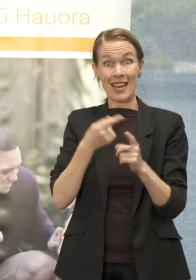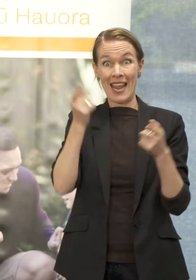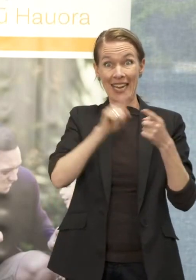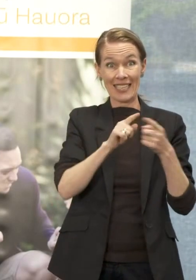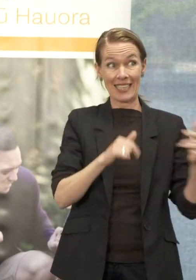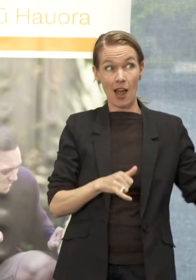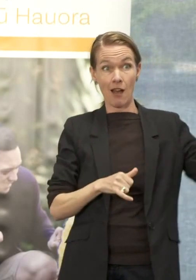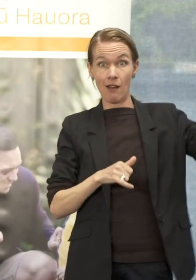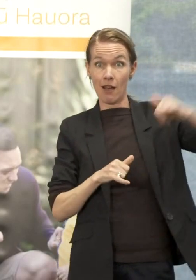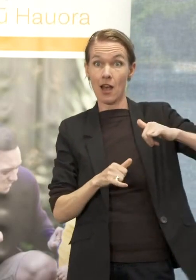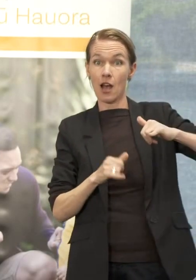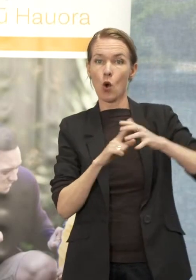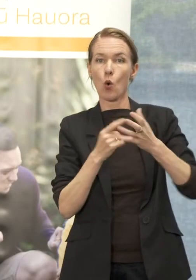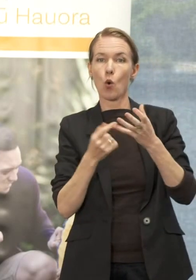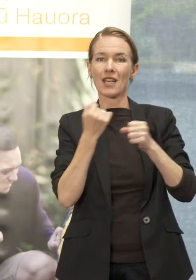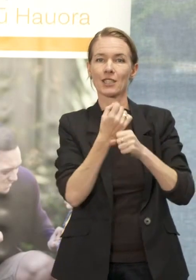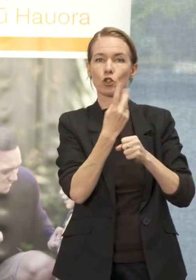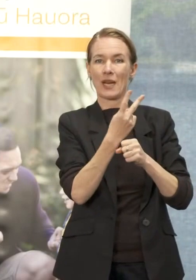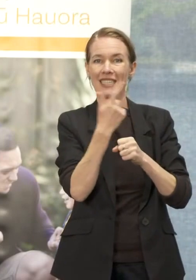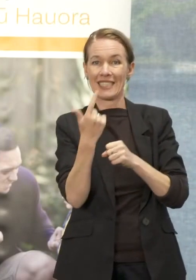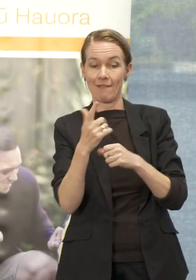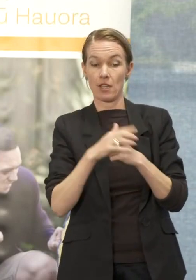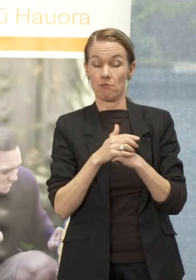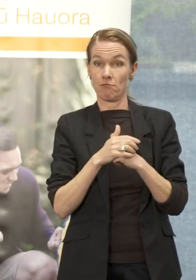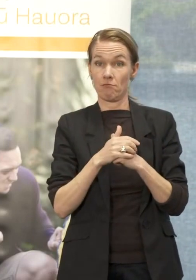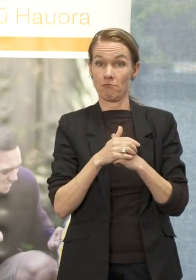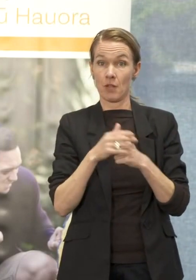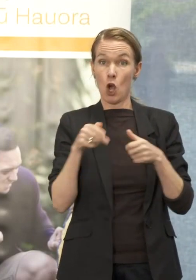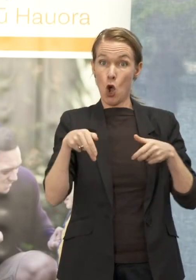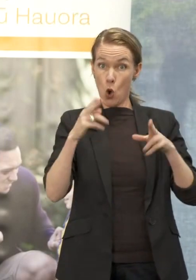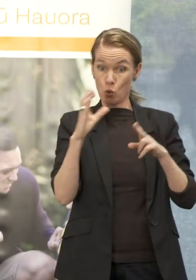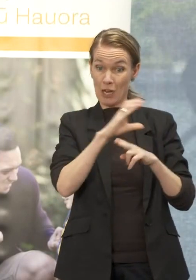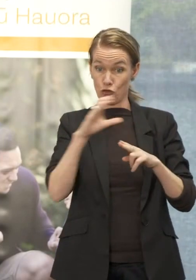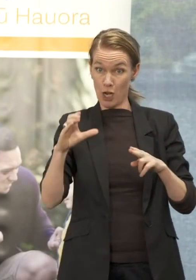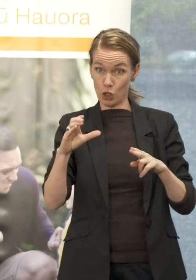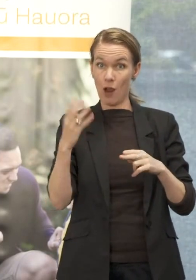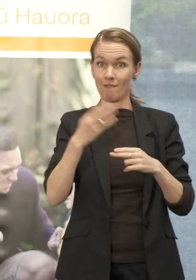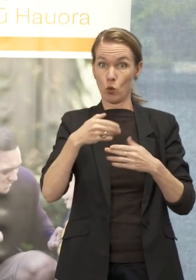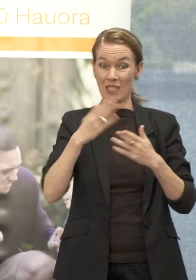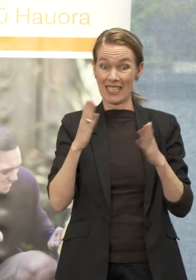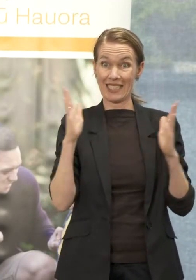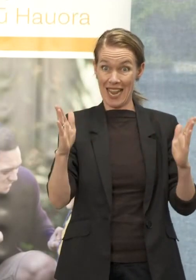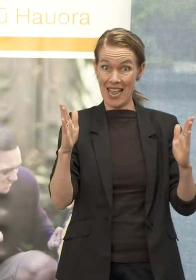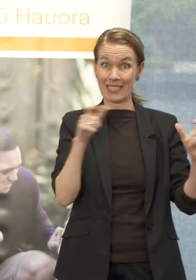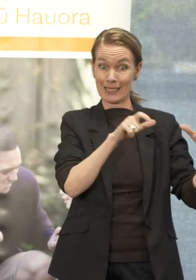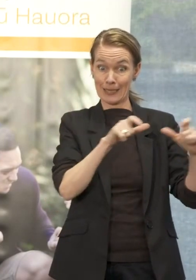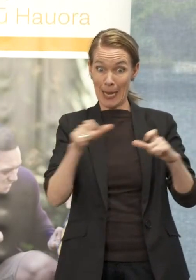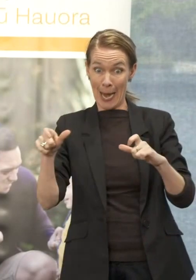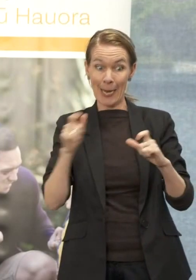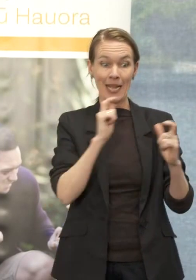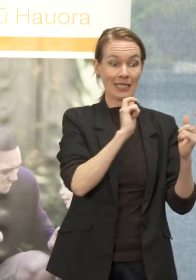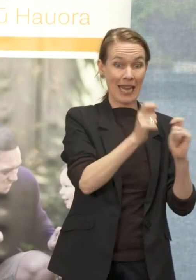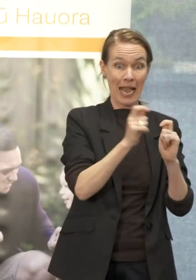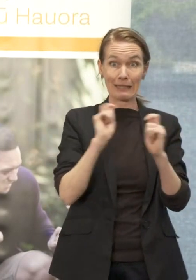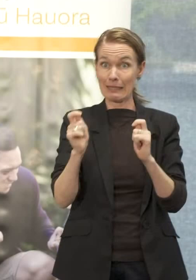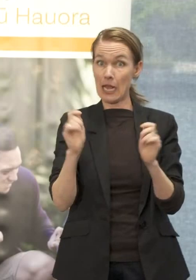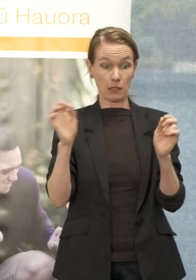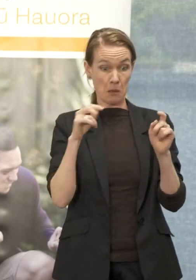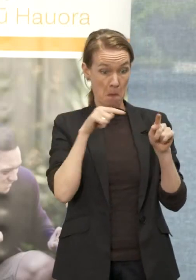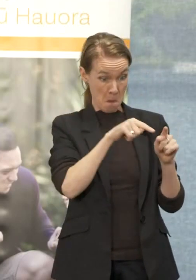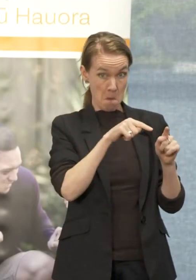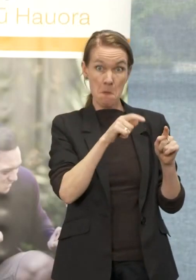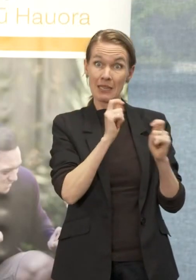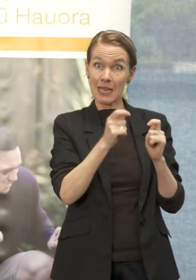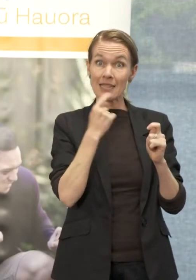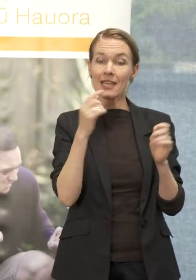14 days in managed isolation in a facility in Christchurch and had returned 2 negative tests.